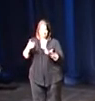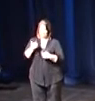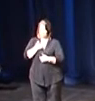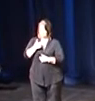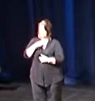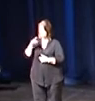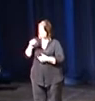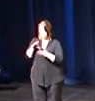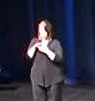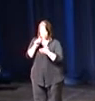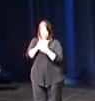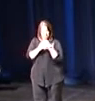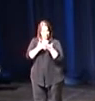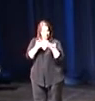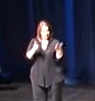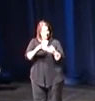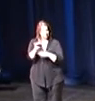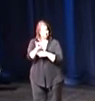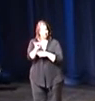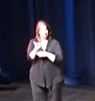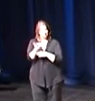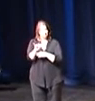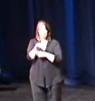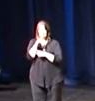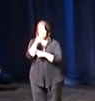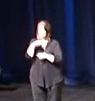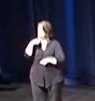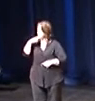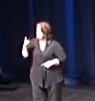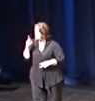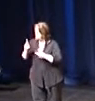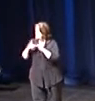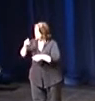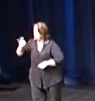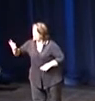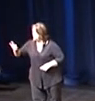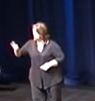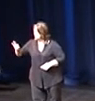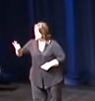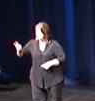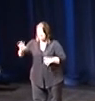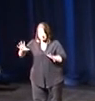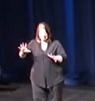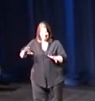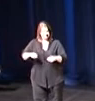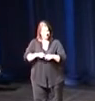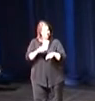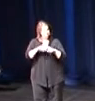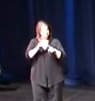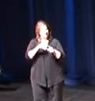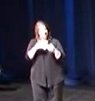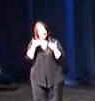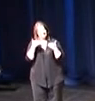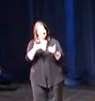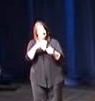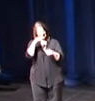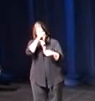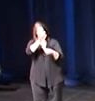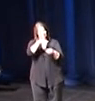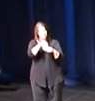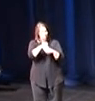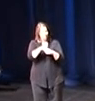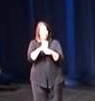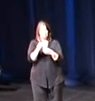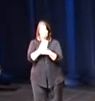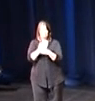like learning not to tell people off, but get the kid involved in things where there's shared interest. When I